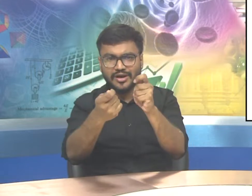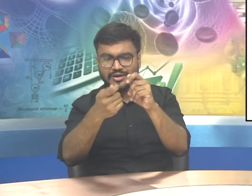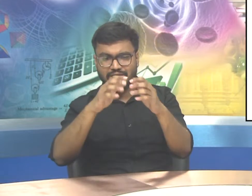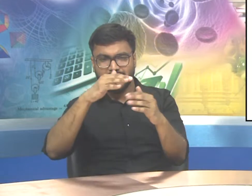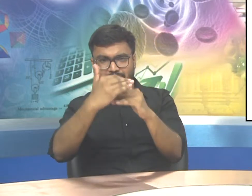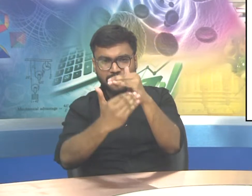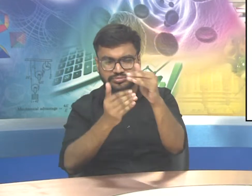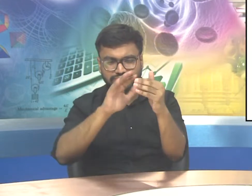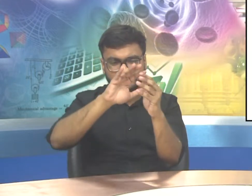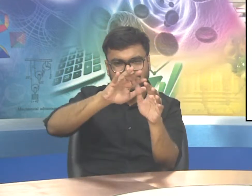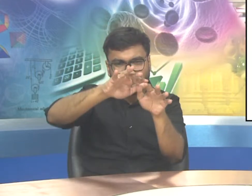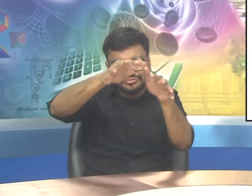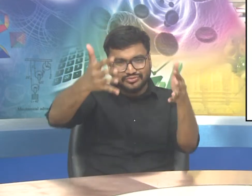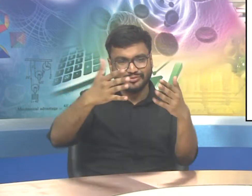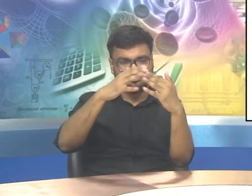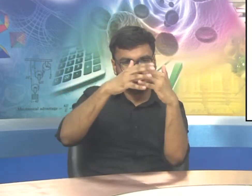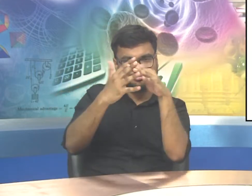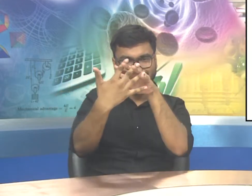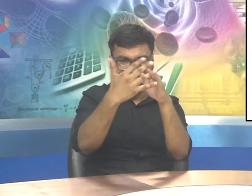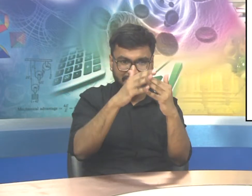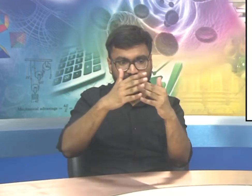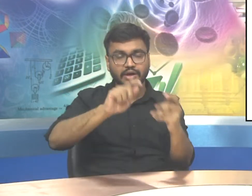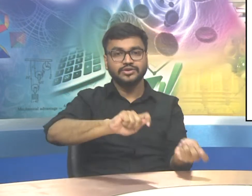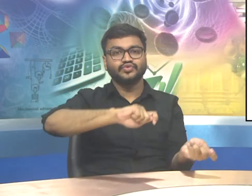How settled life began.